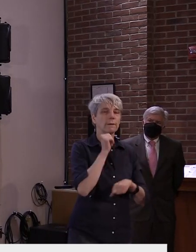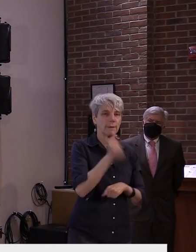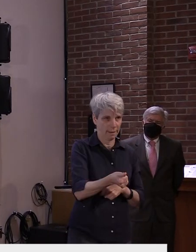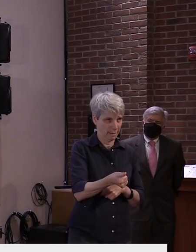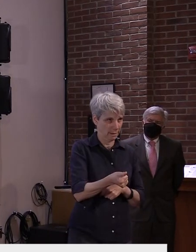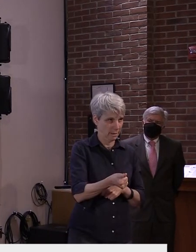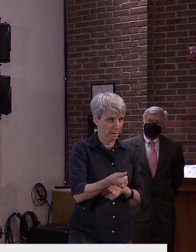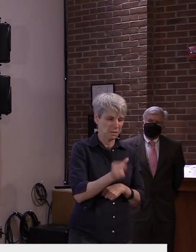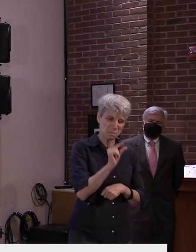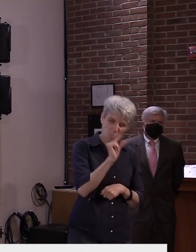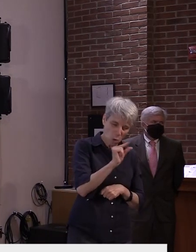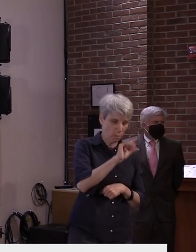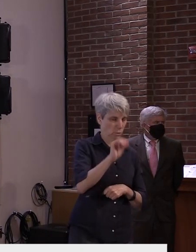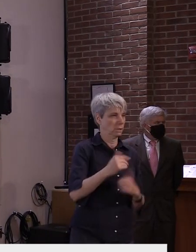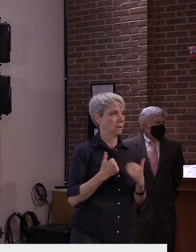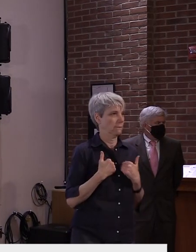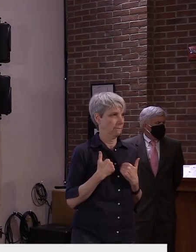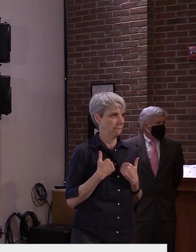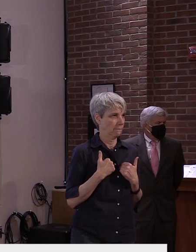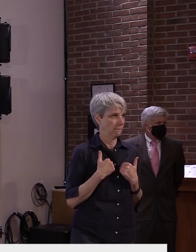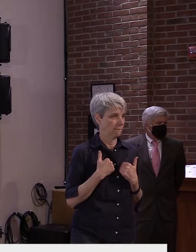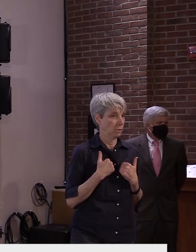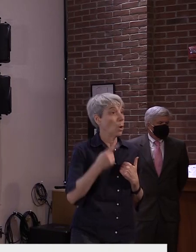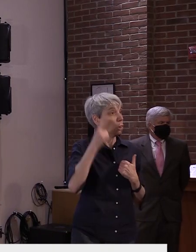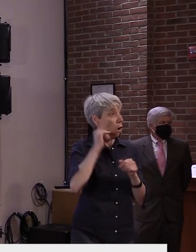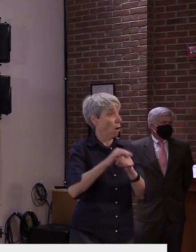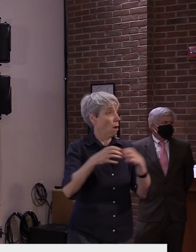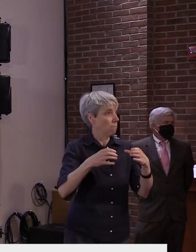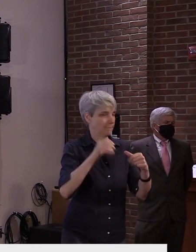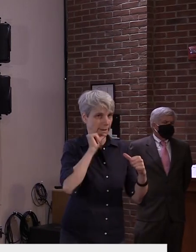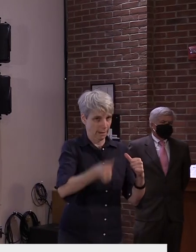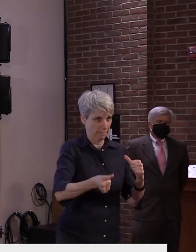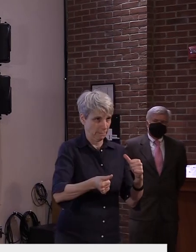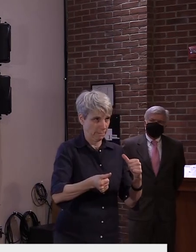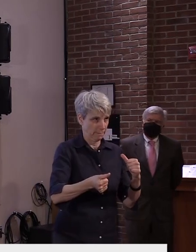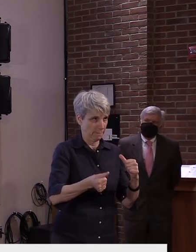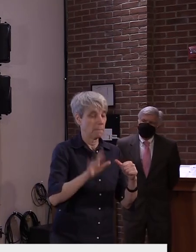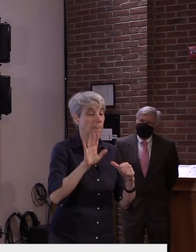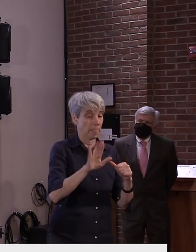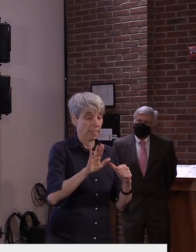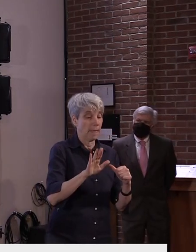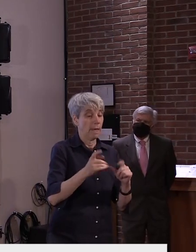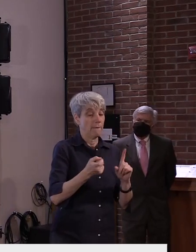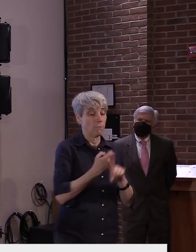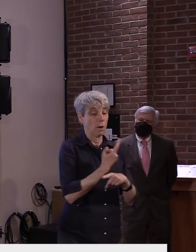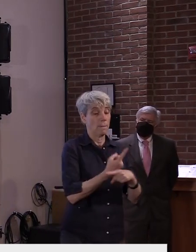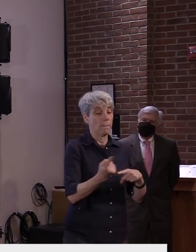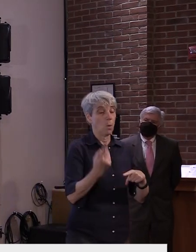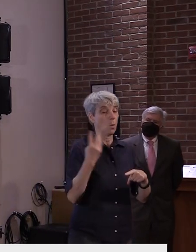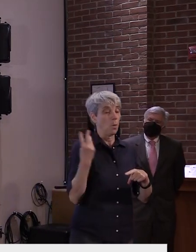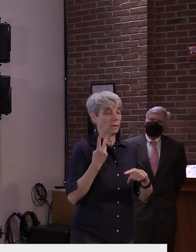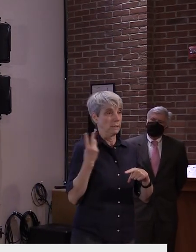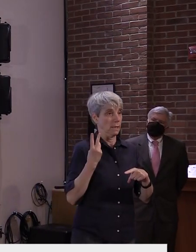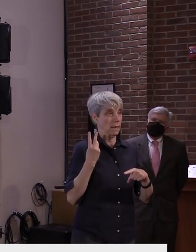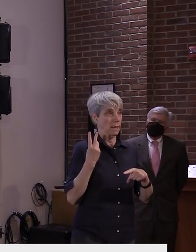In addition, during the time period that elapsed between Wednesday and Saturday of last week,